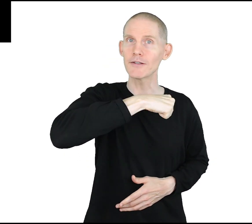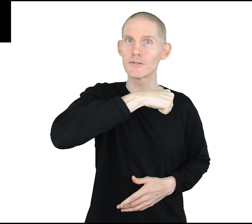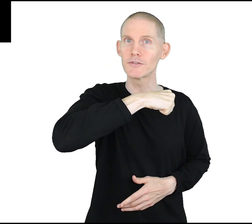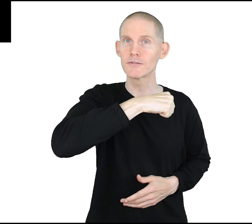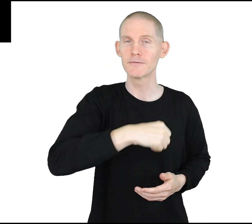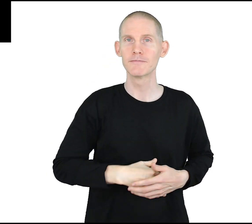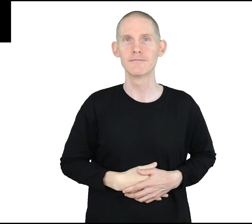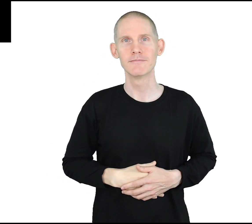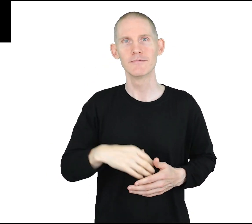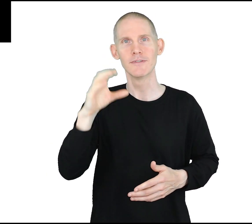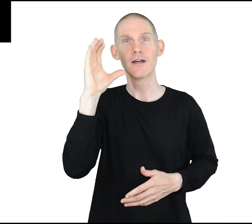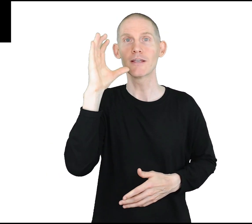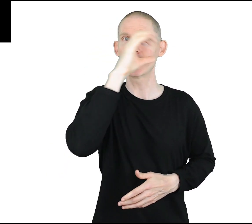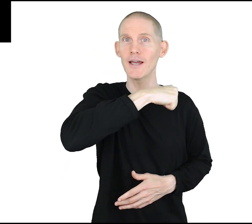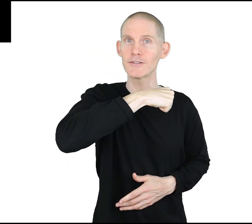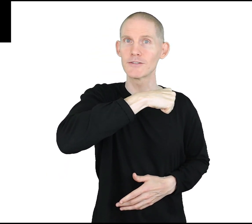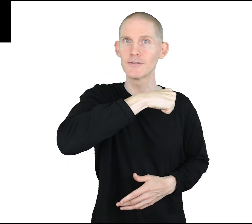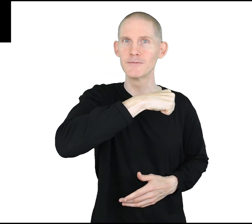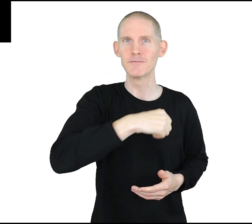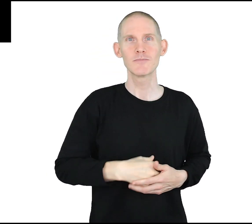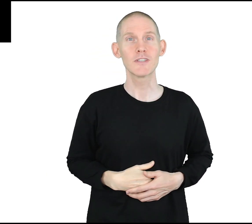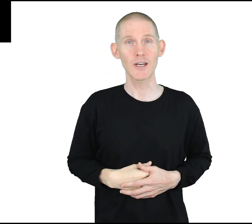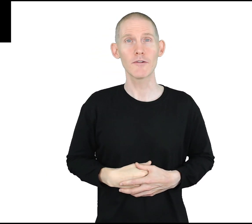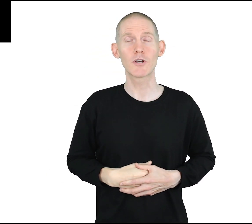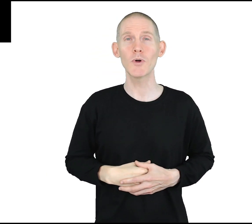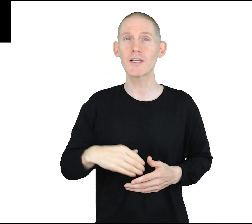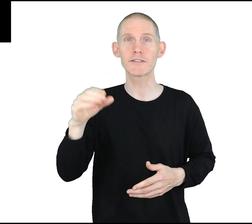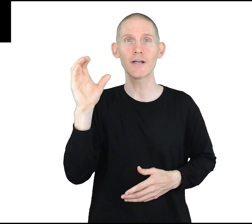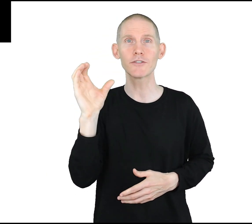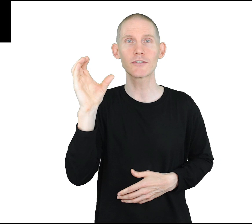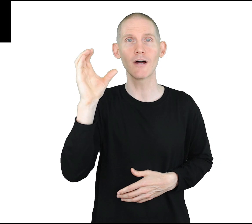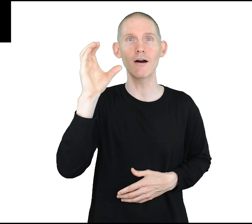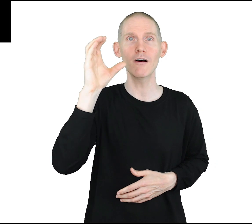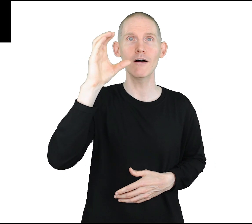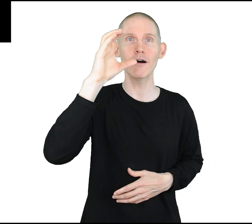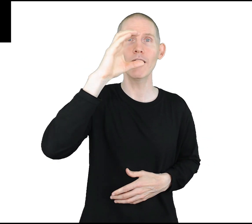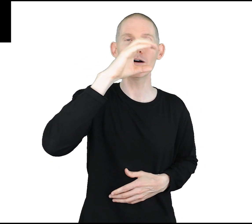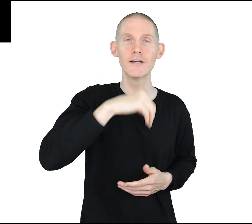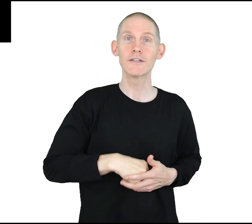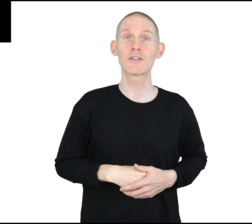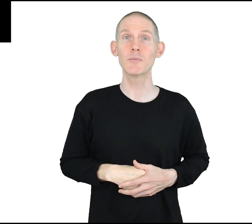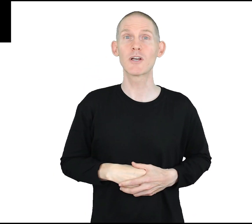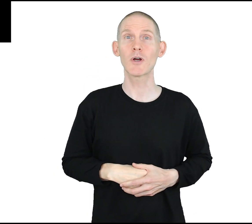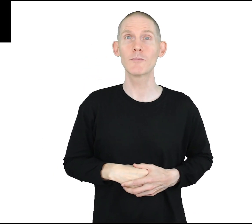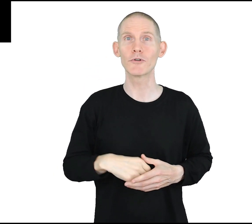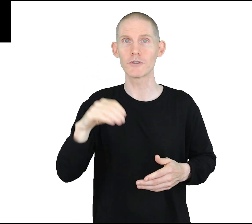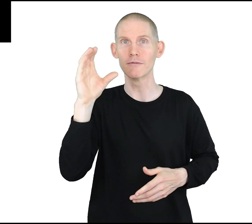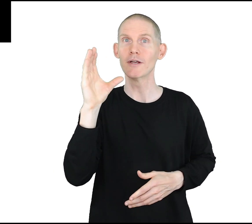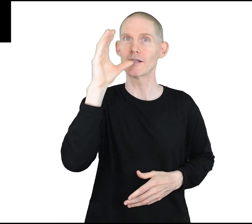Guess. Guess. It's kind of a quick, it's not just a ah, it's going to be a quick motion.